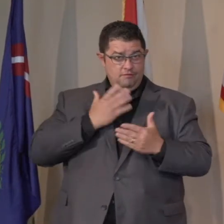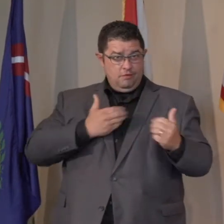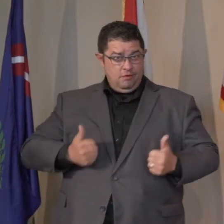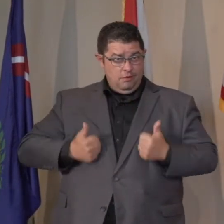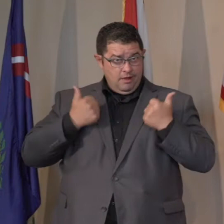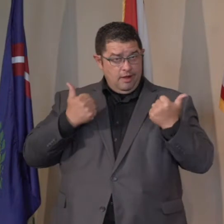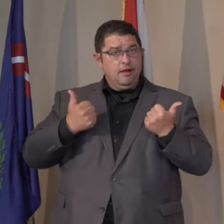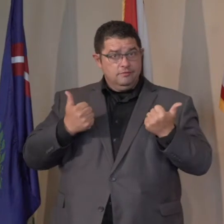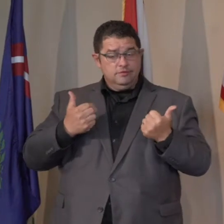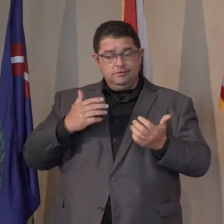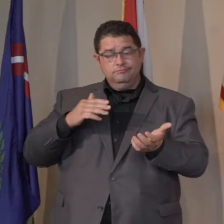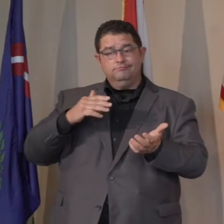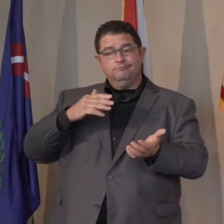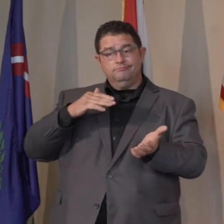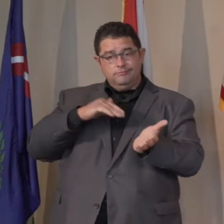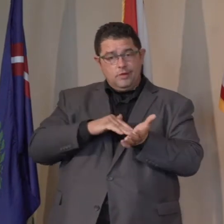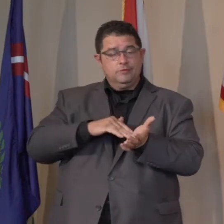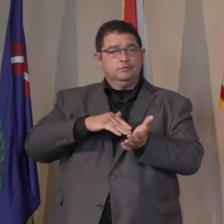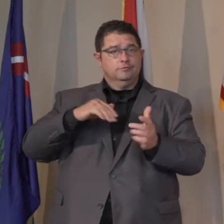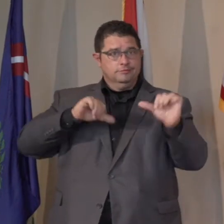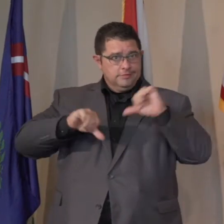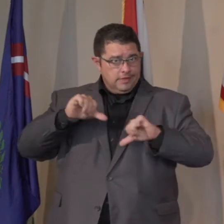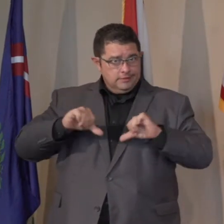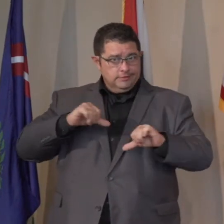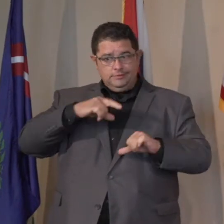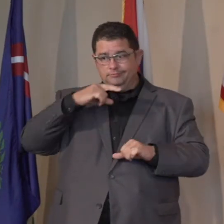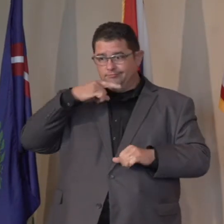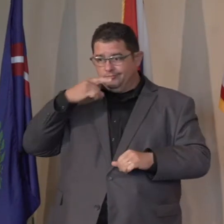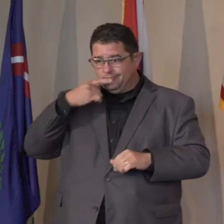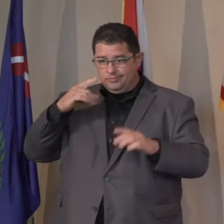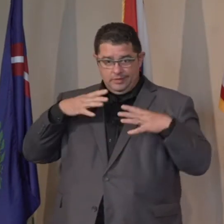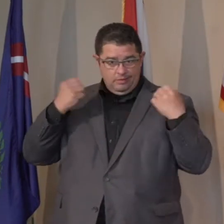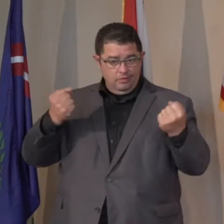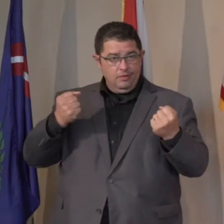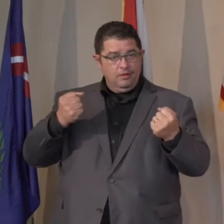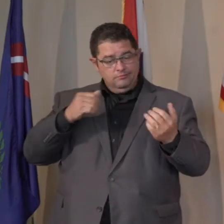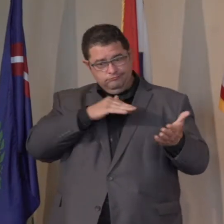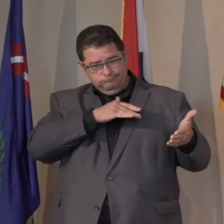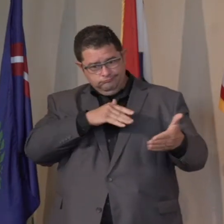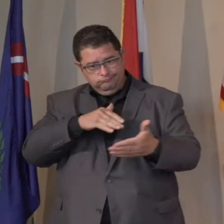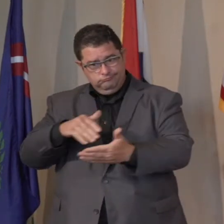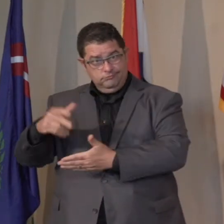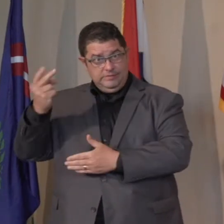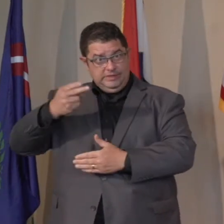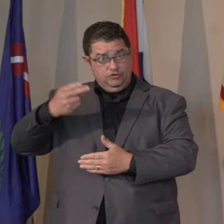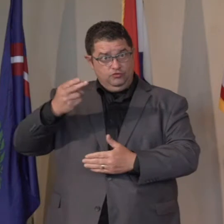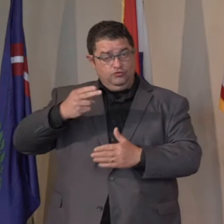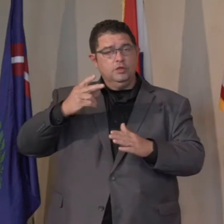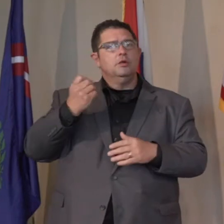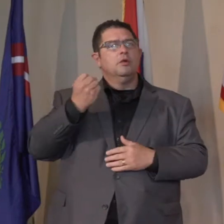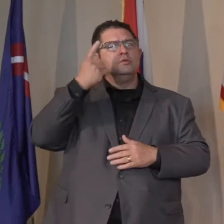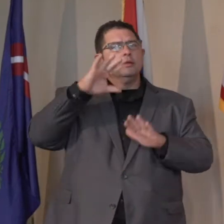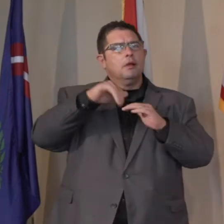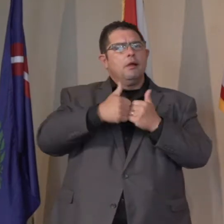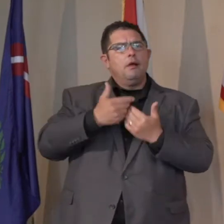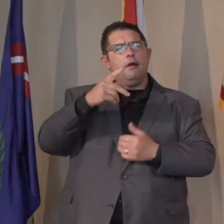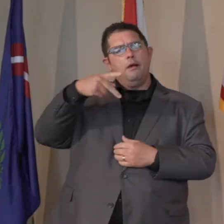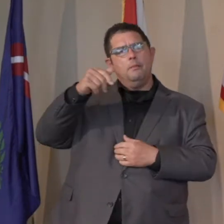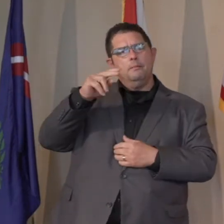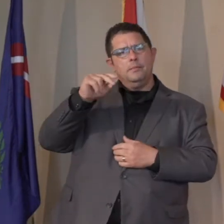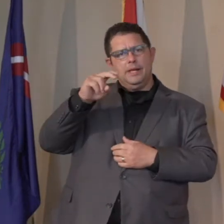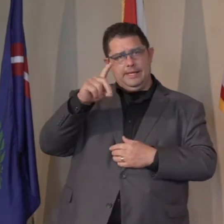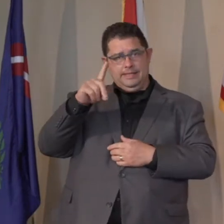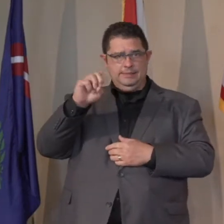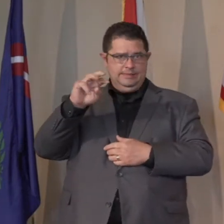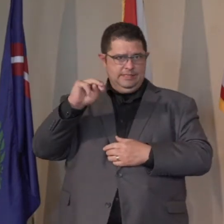and scientists and public health officials studied history to understand how pandemics work, how